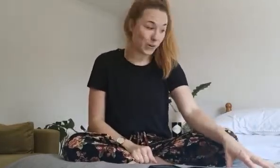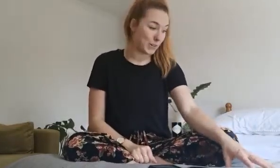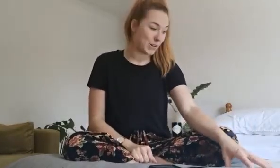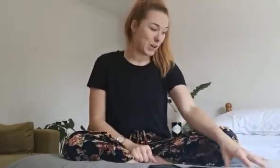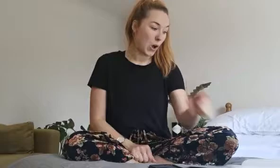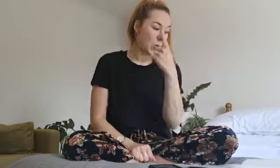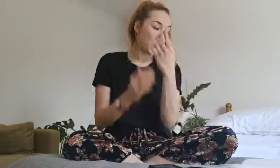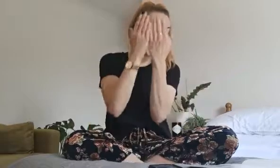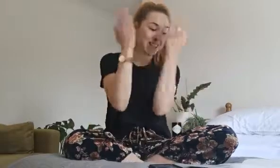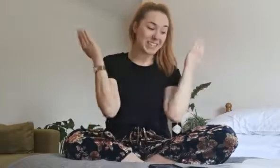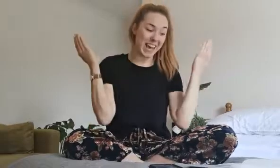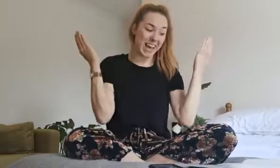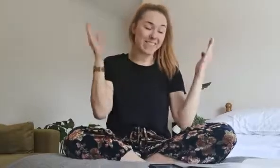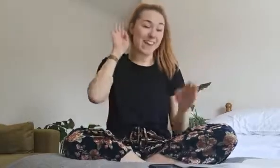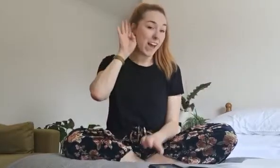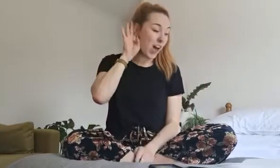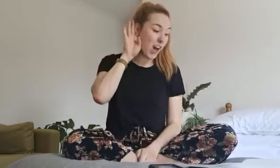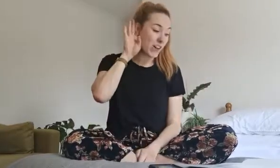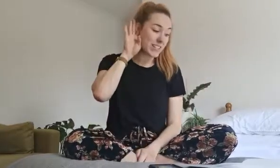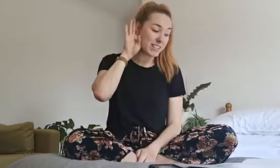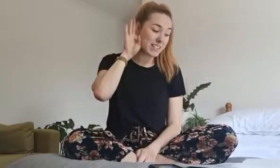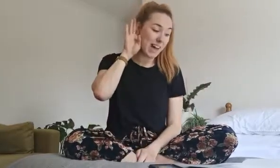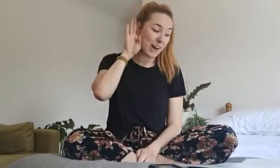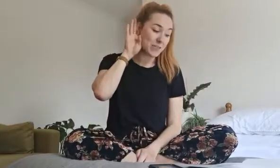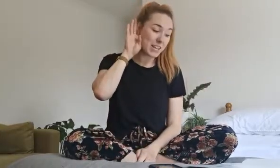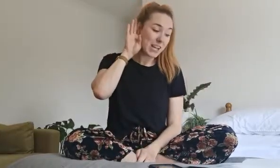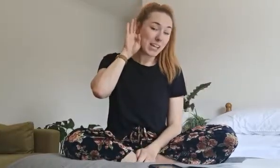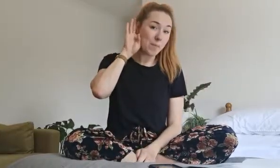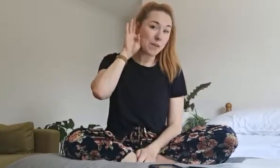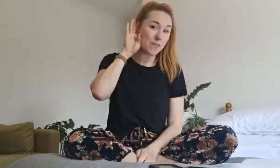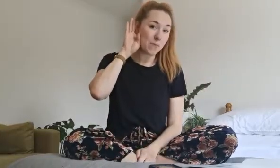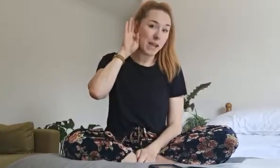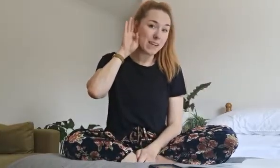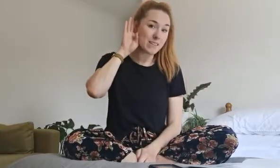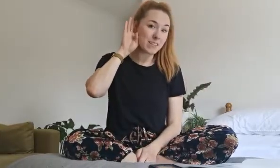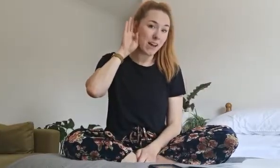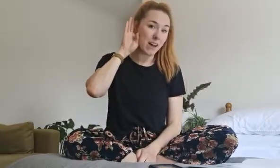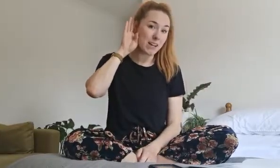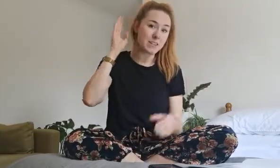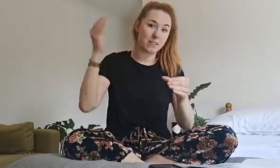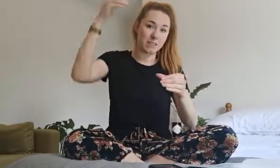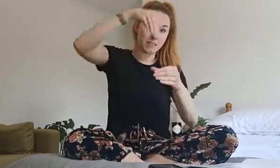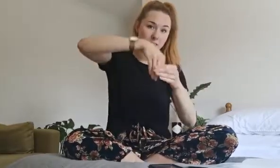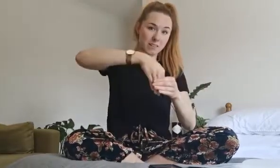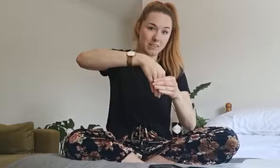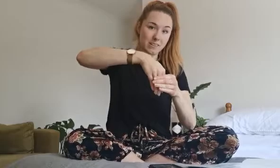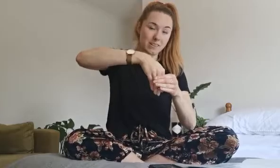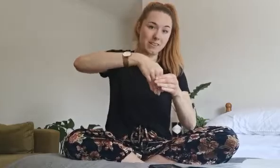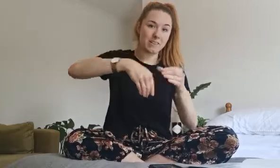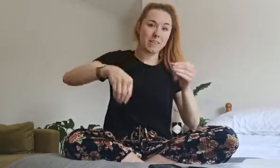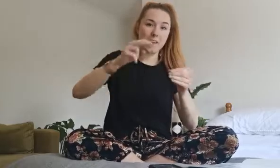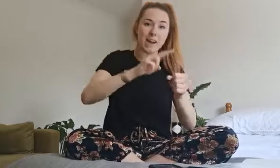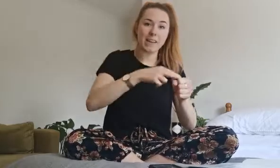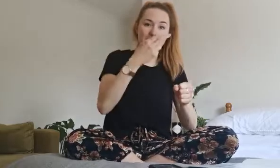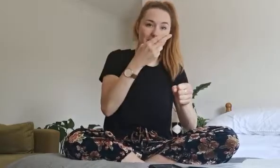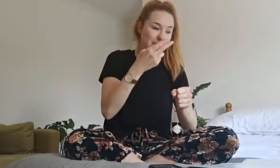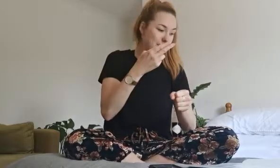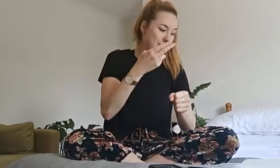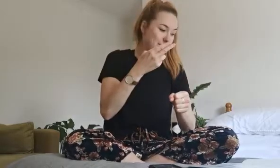Until one day they heard a sound coming from inside their egg.